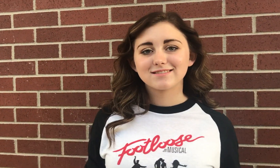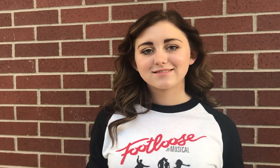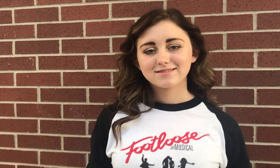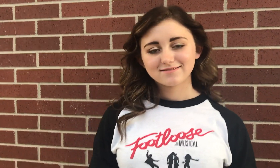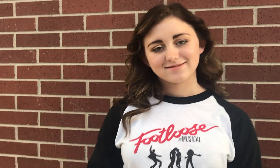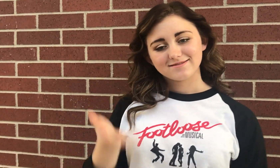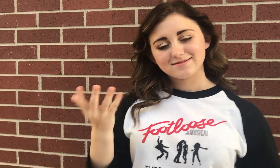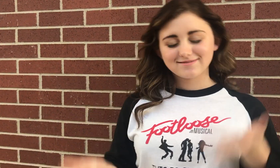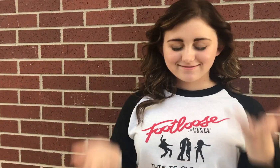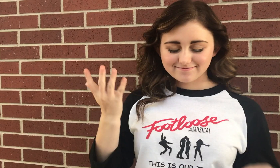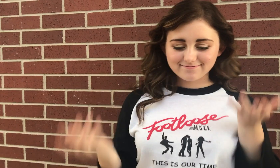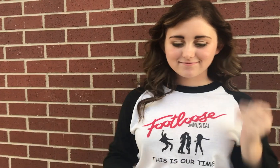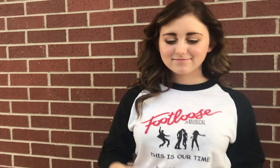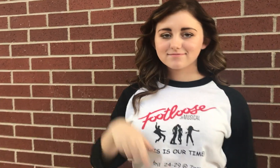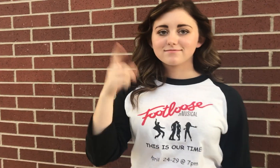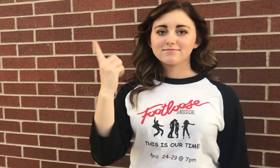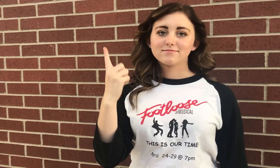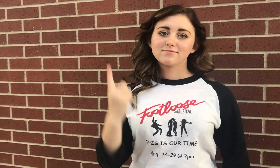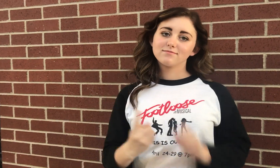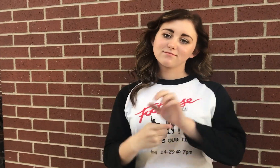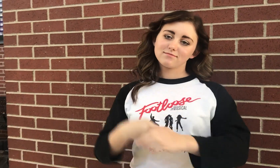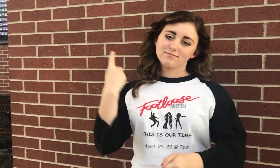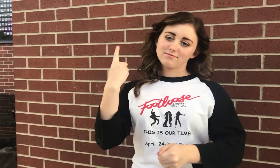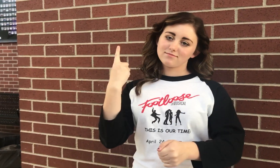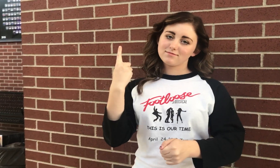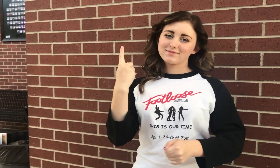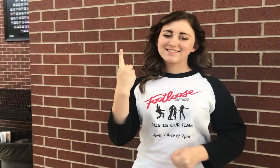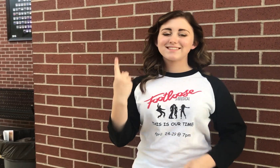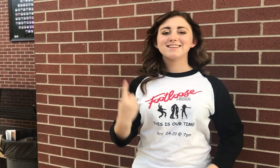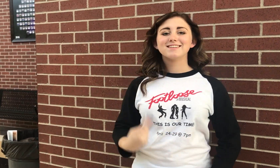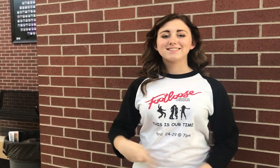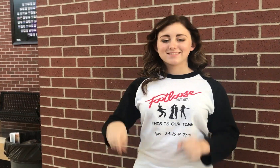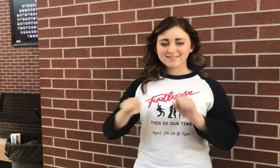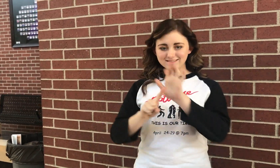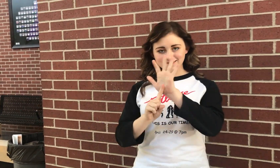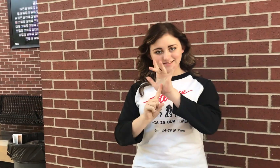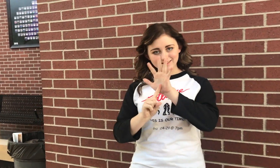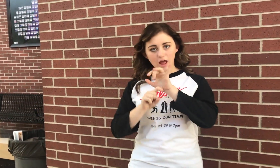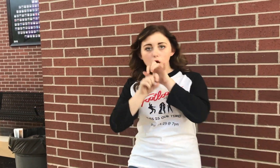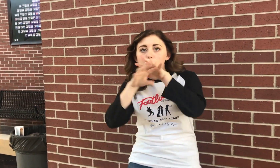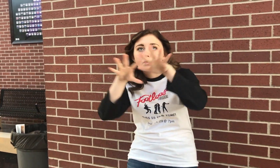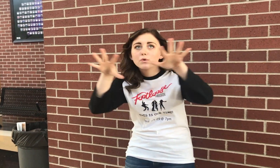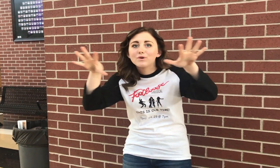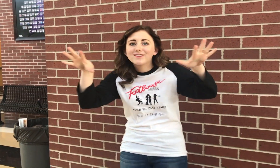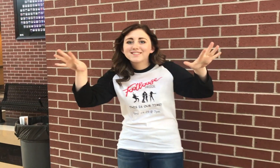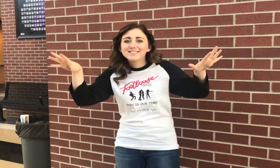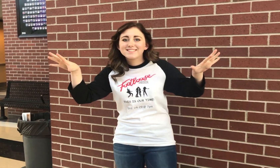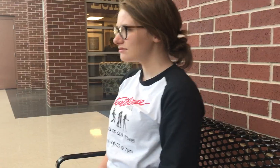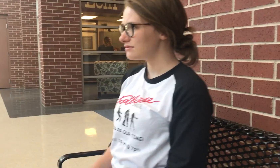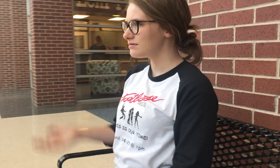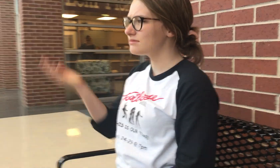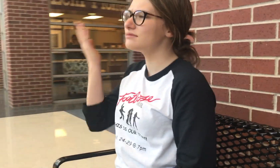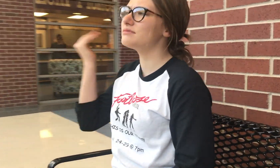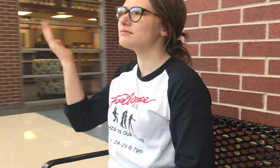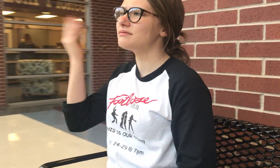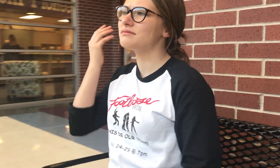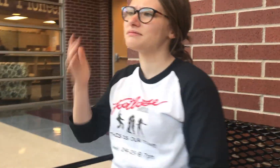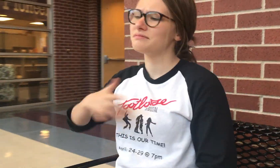I might only have one match, but I can make an explosion And all those things I